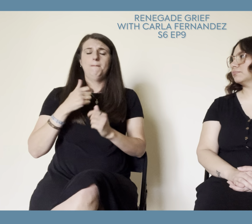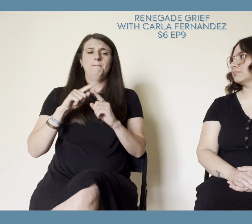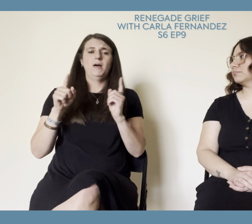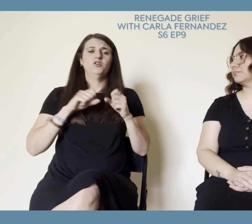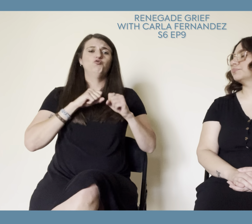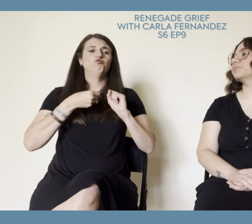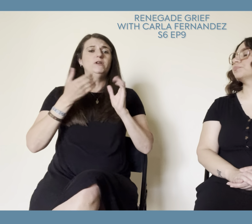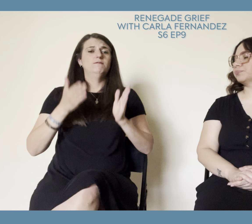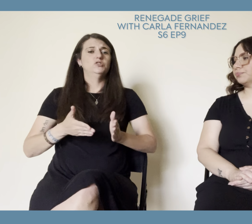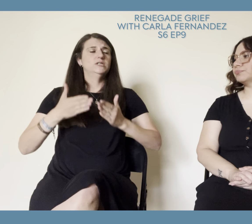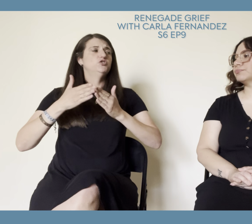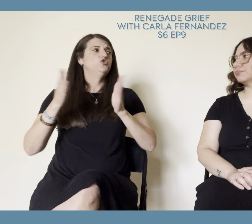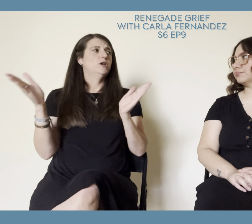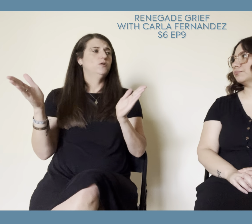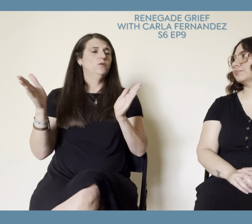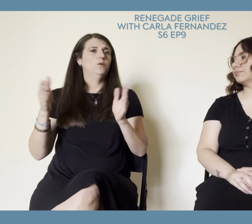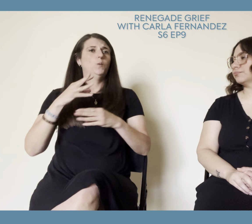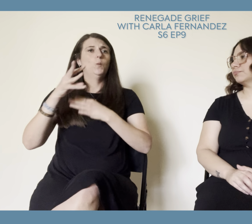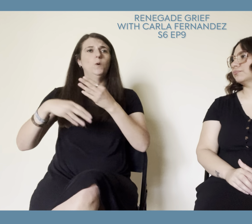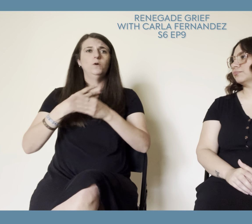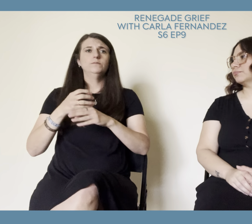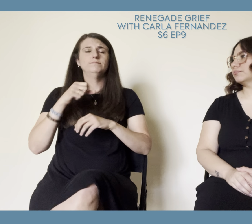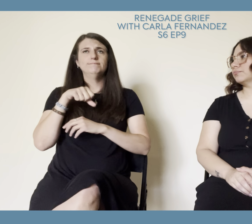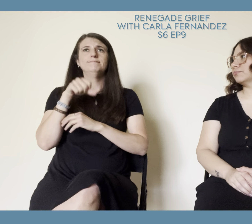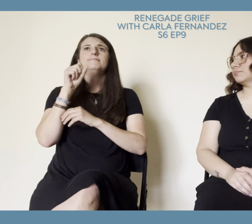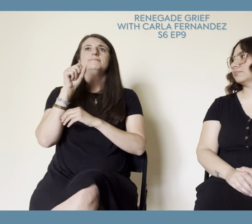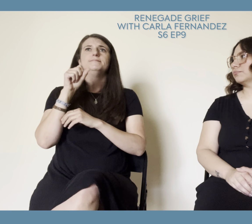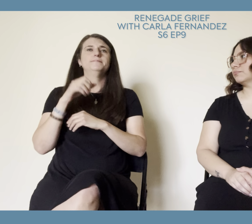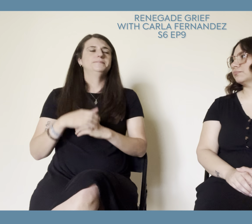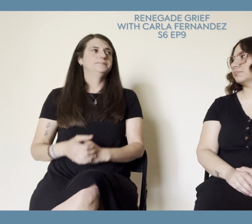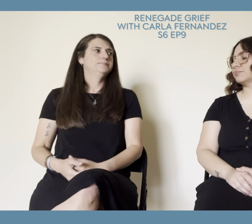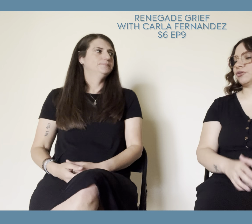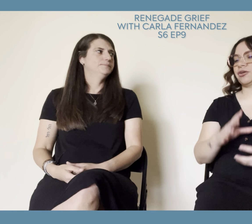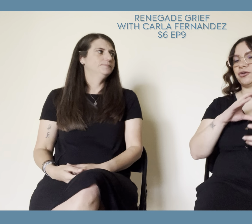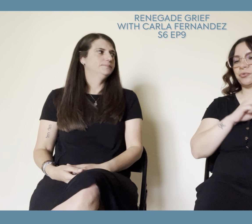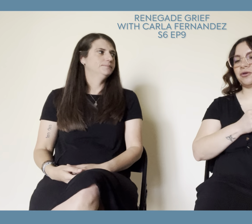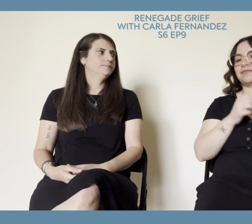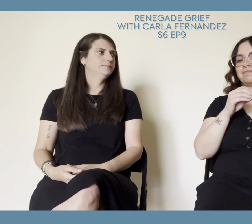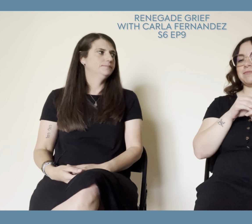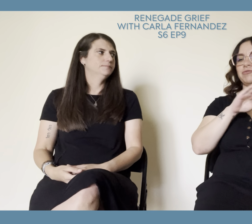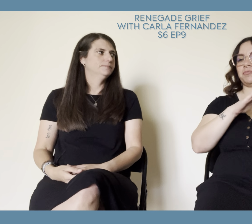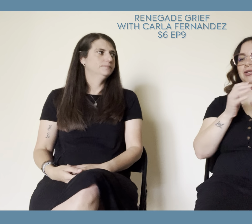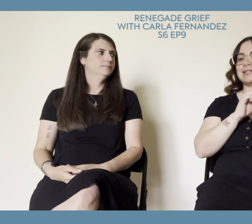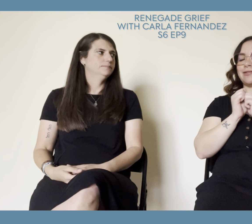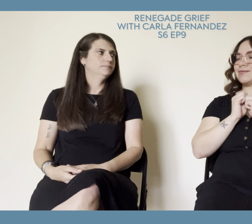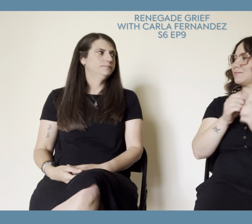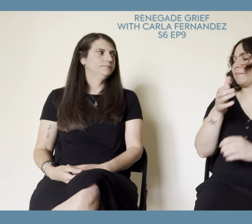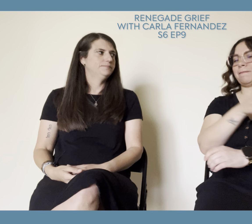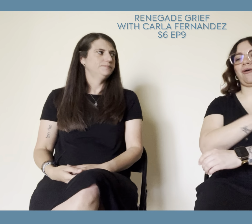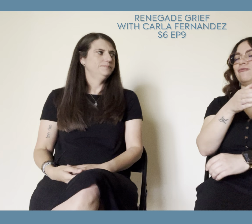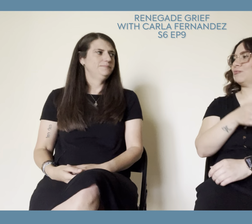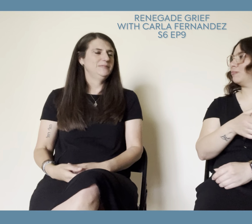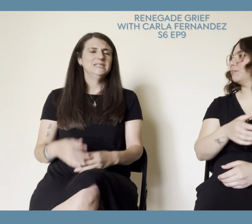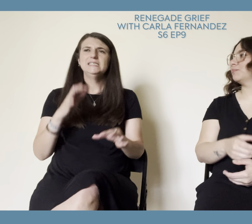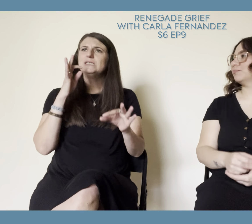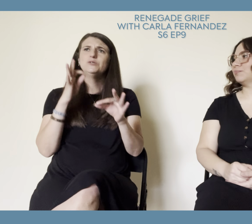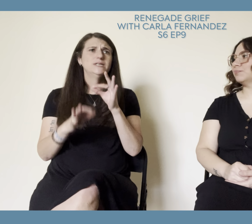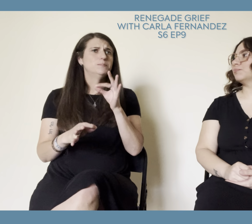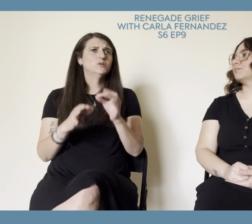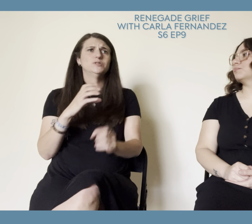as we move through the world, like with our heads held a little more high. Grieving in community, so powerful. So simple, so powerful. It's no big deal,